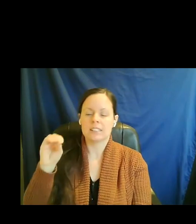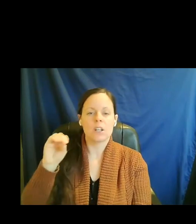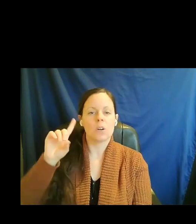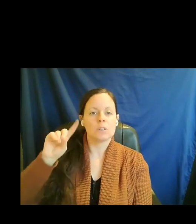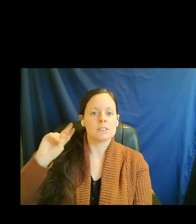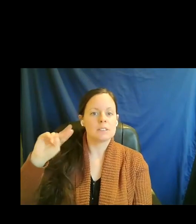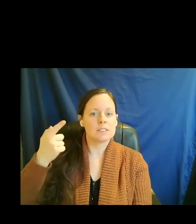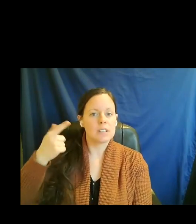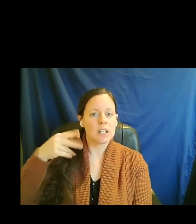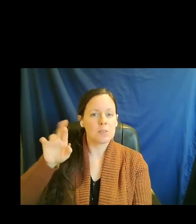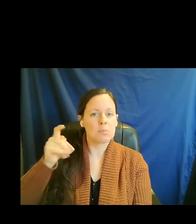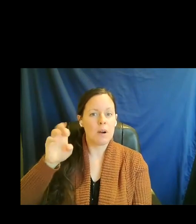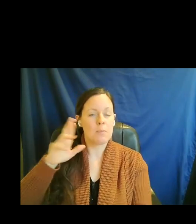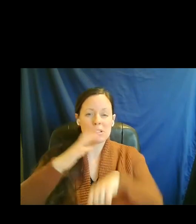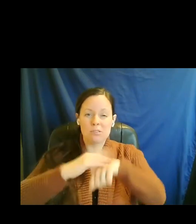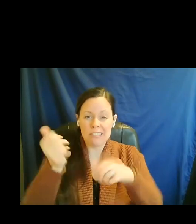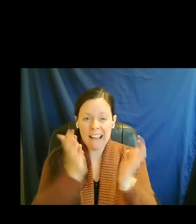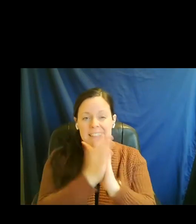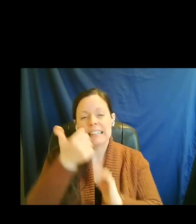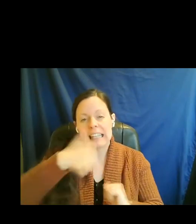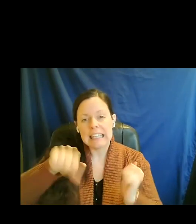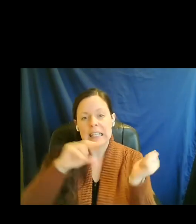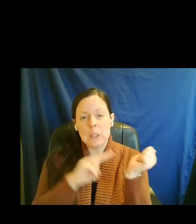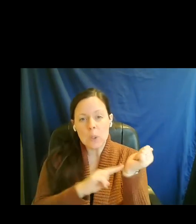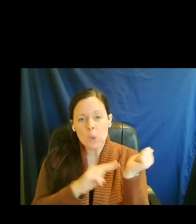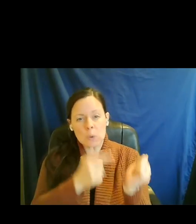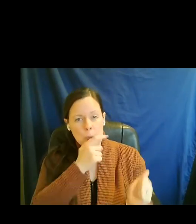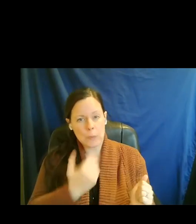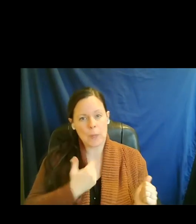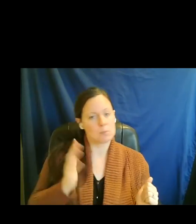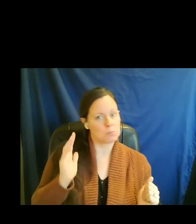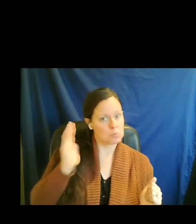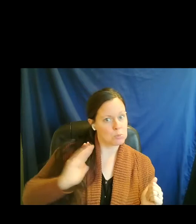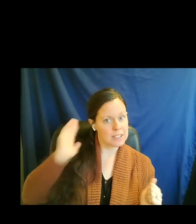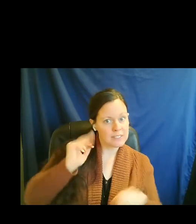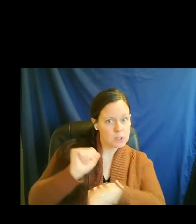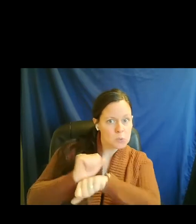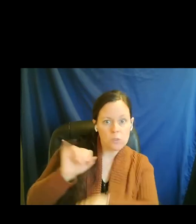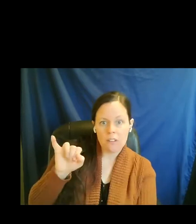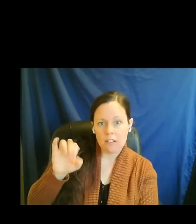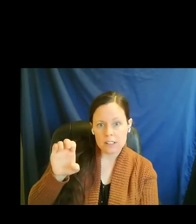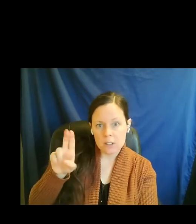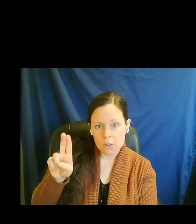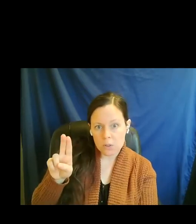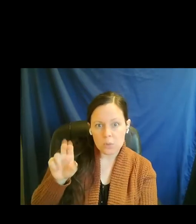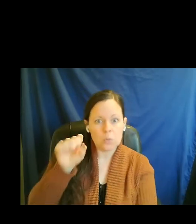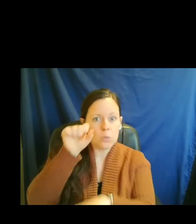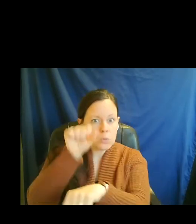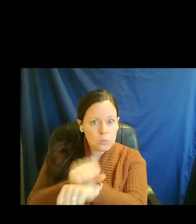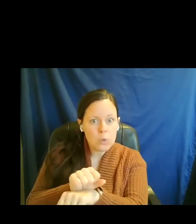to any nurse who had previously worked in the ICU or had worked at the bedside